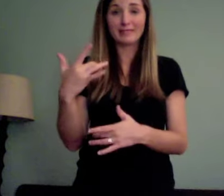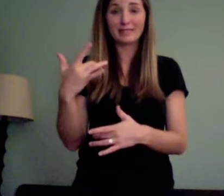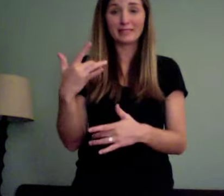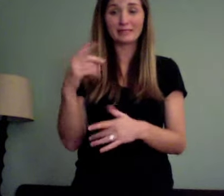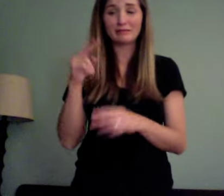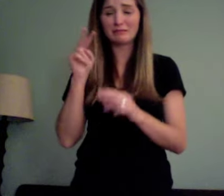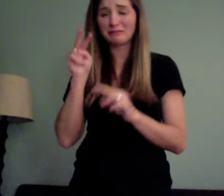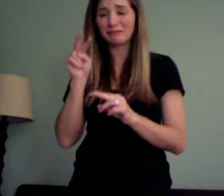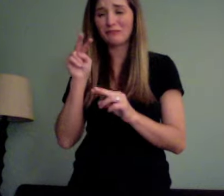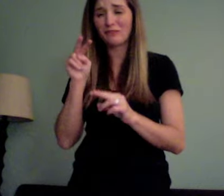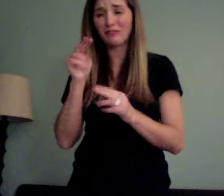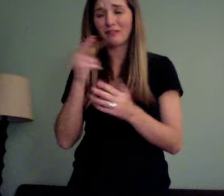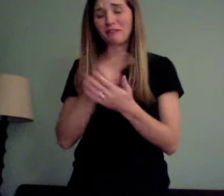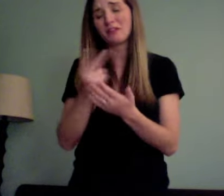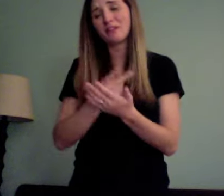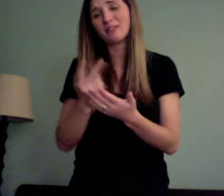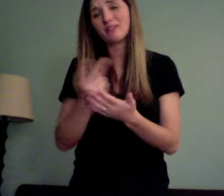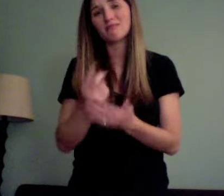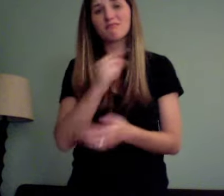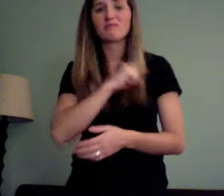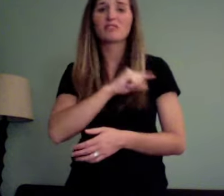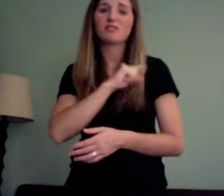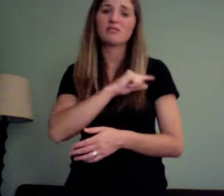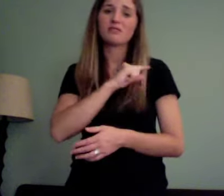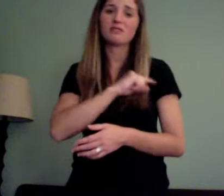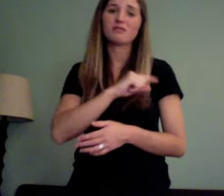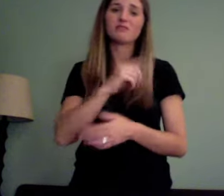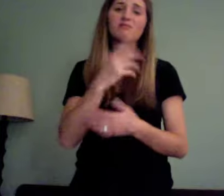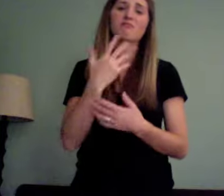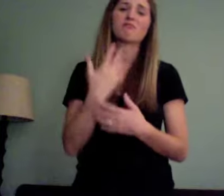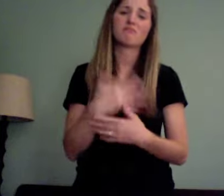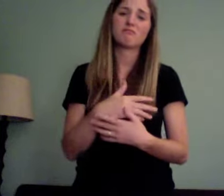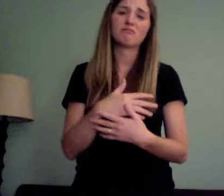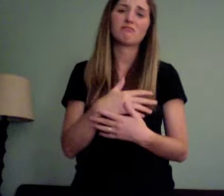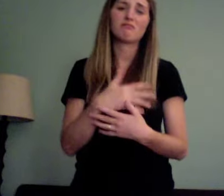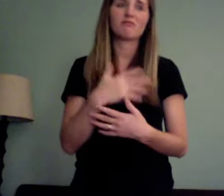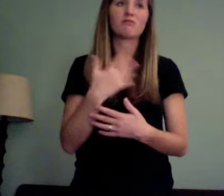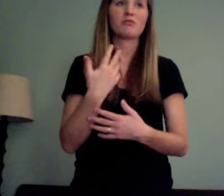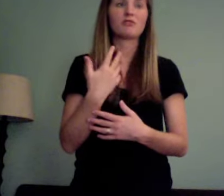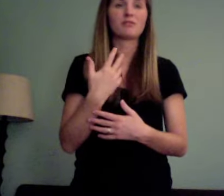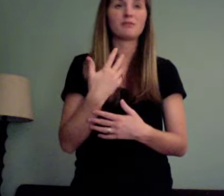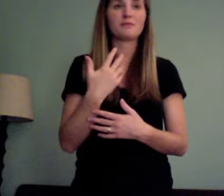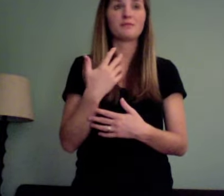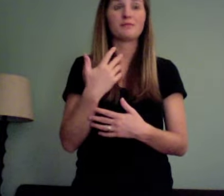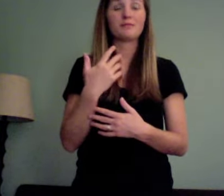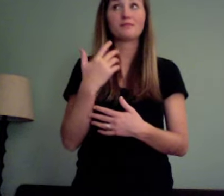and guilt and regret. And Jesus says, listen, I just want you to pick yourself up.